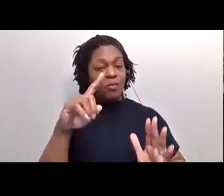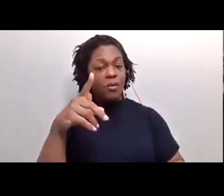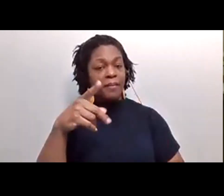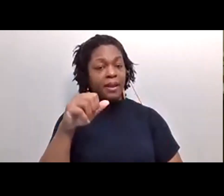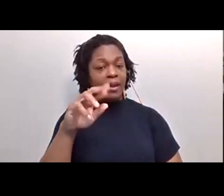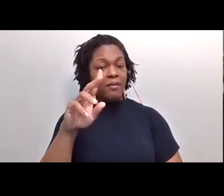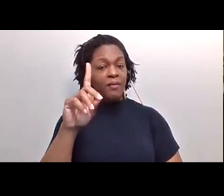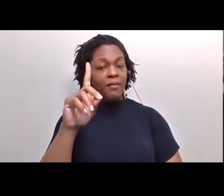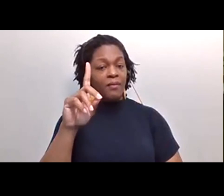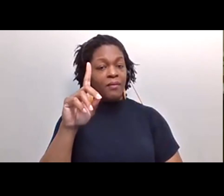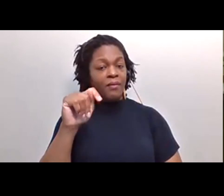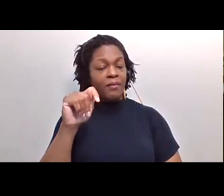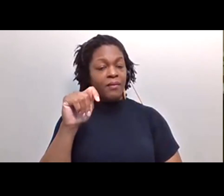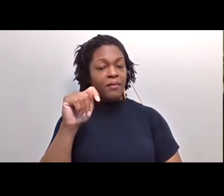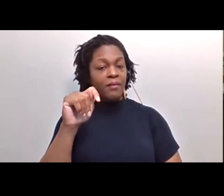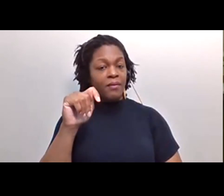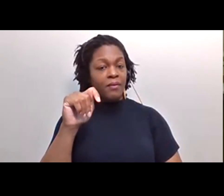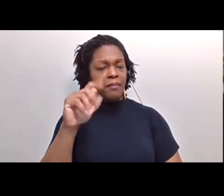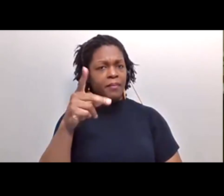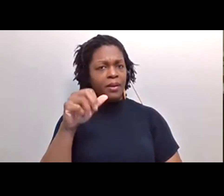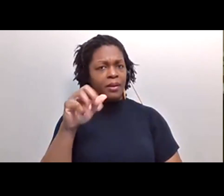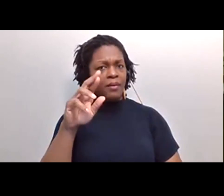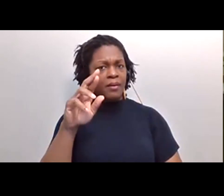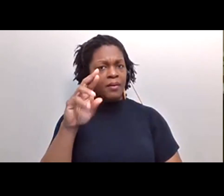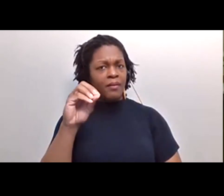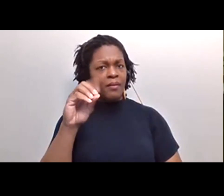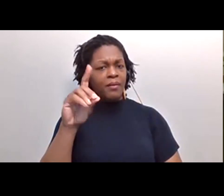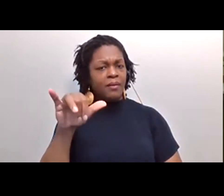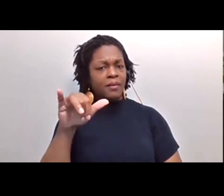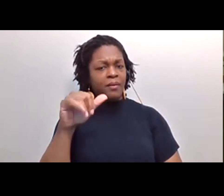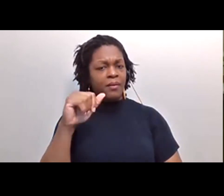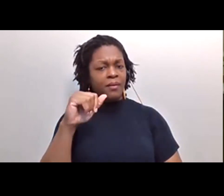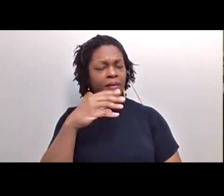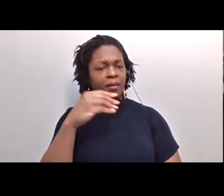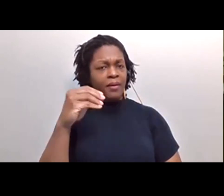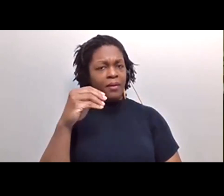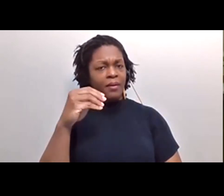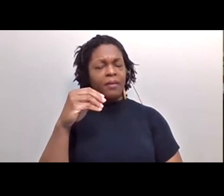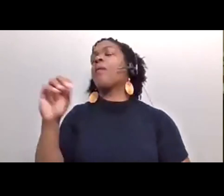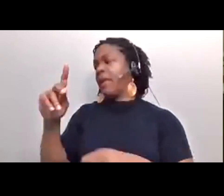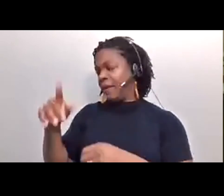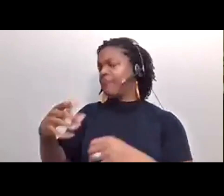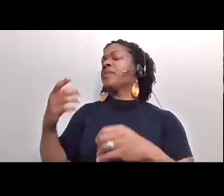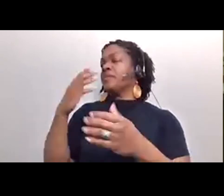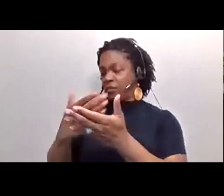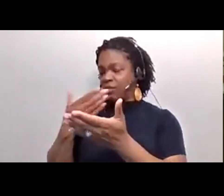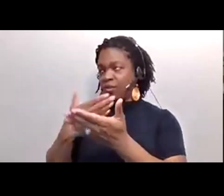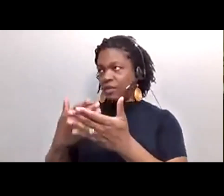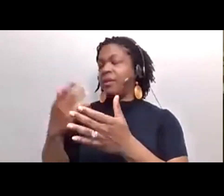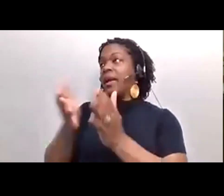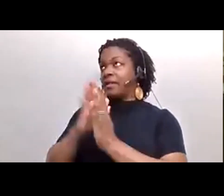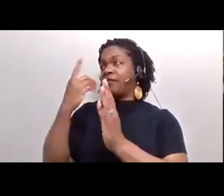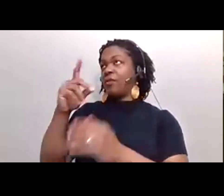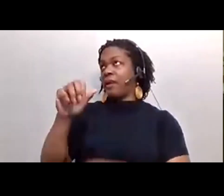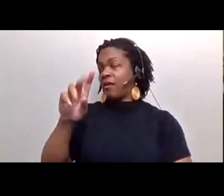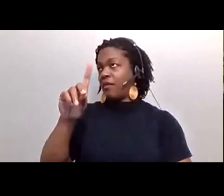That works. Okay, so I motion for parity and pay for, to make sure that the increase goes to the